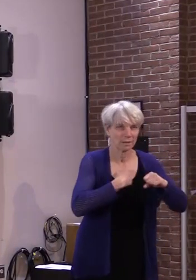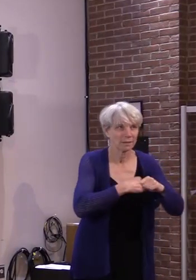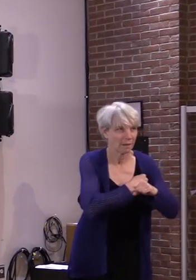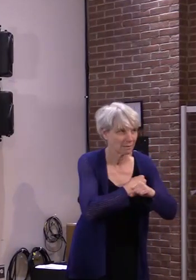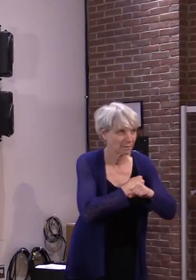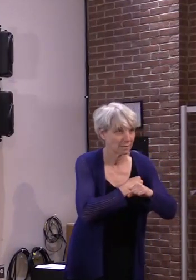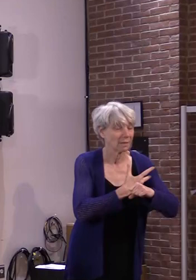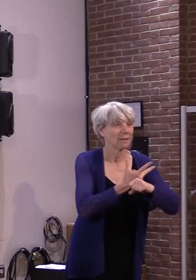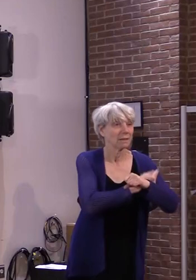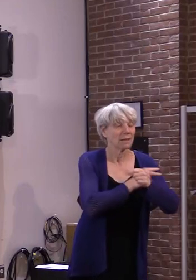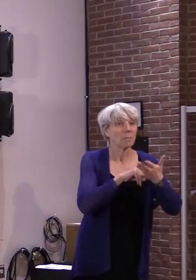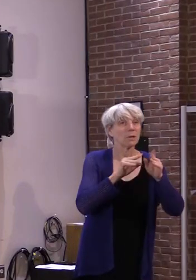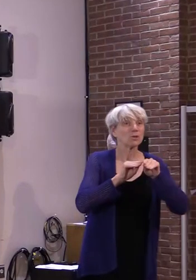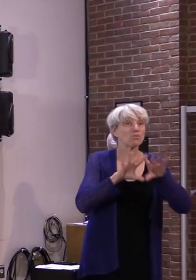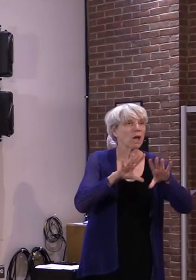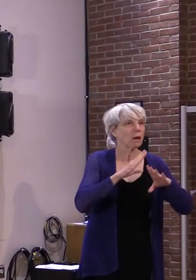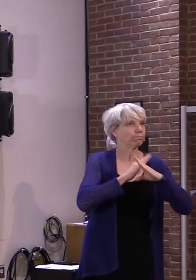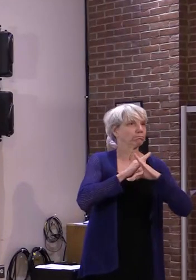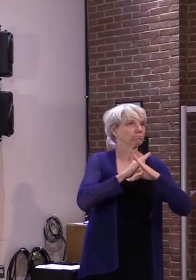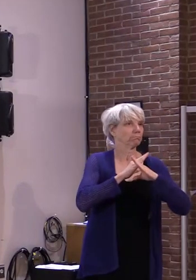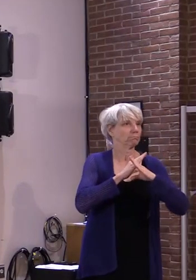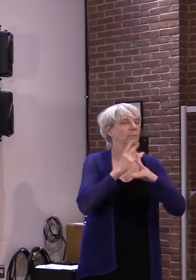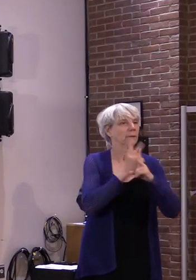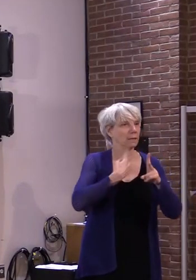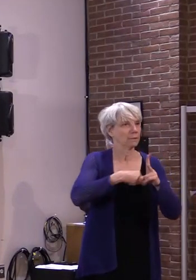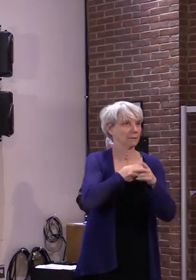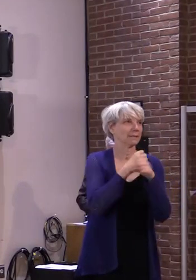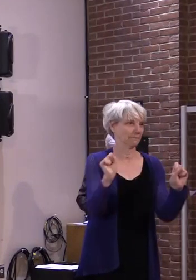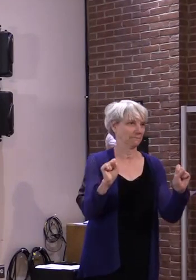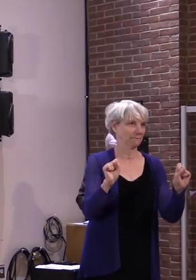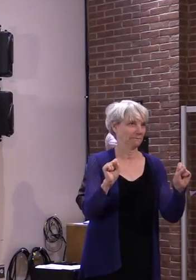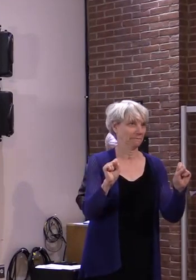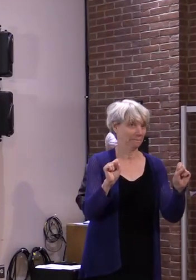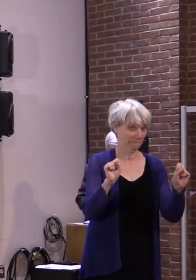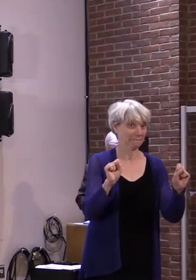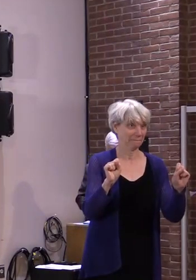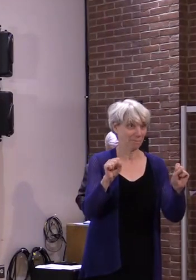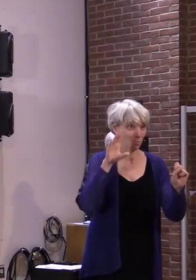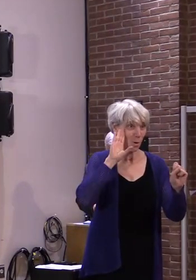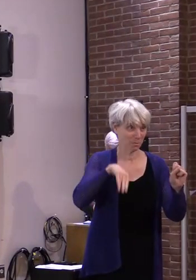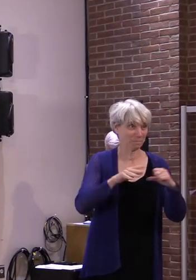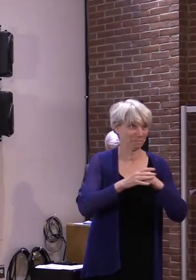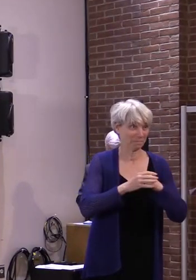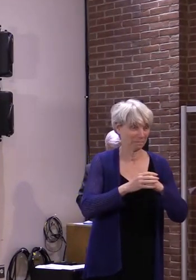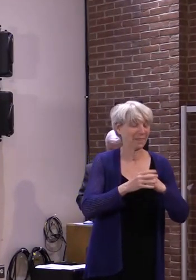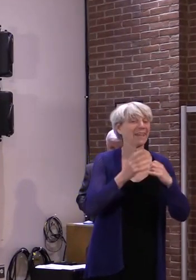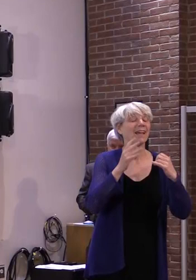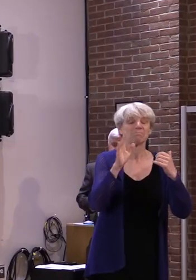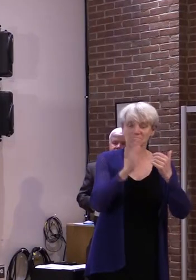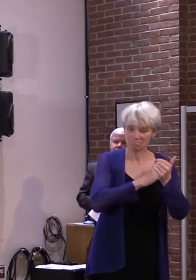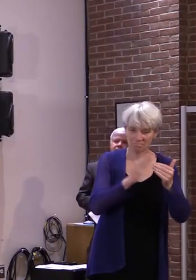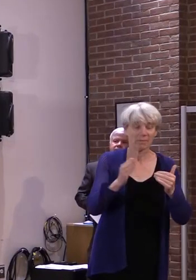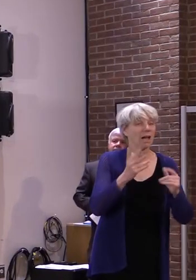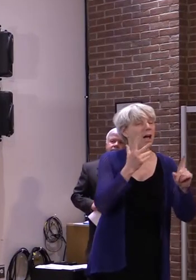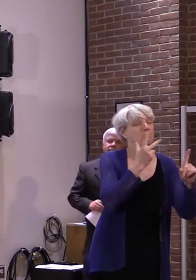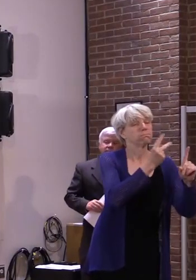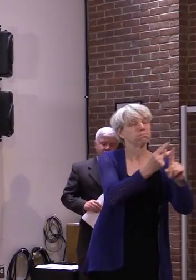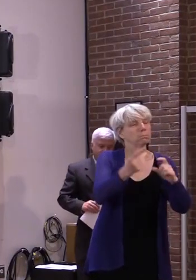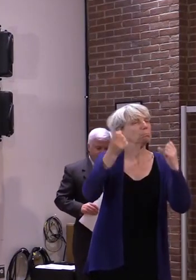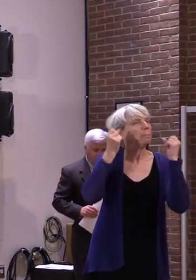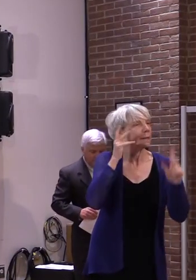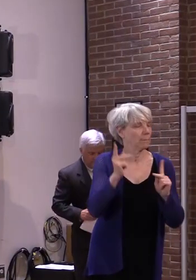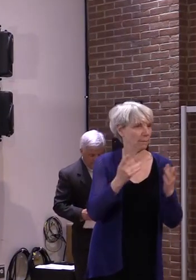spread, it keeps us all safe. This is why, even with Vermont's high vaccination rates and very low case